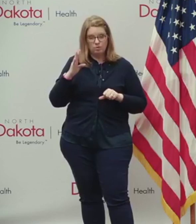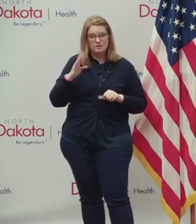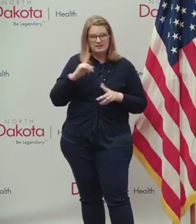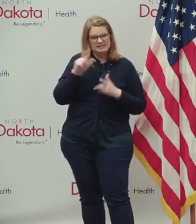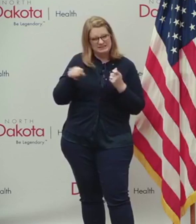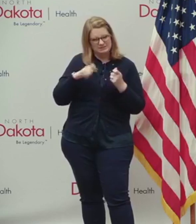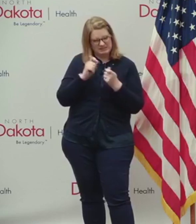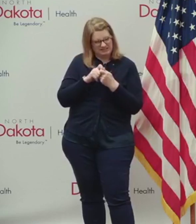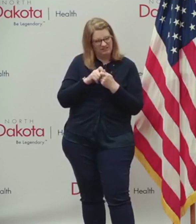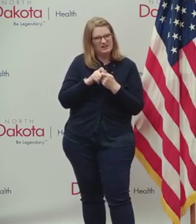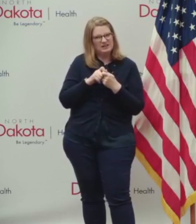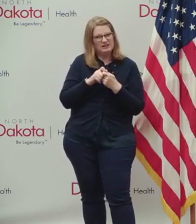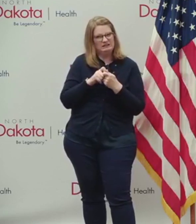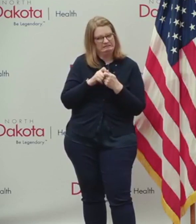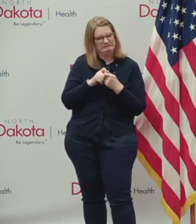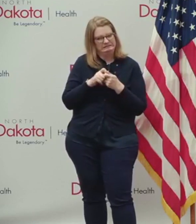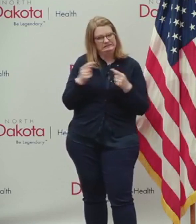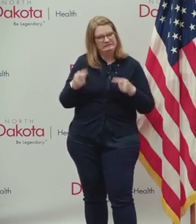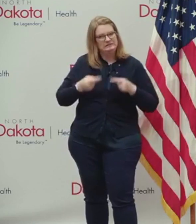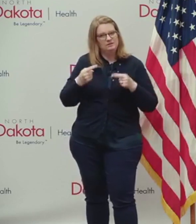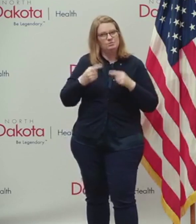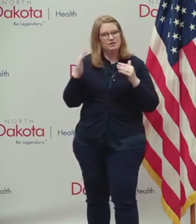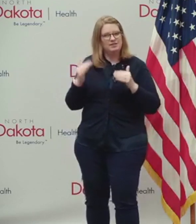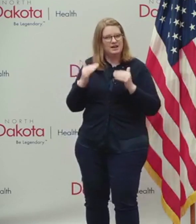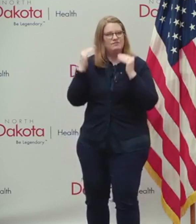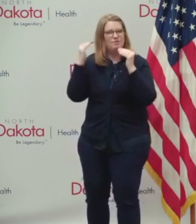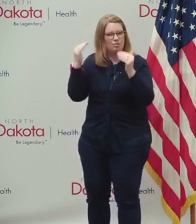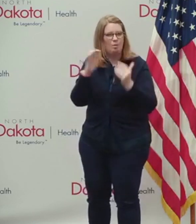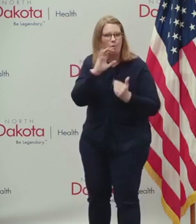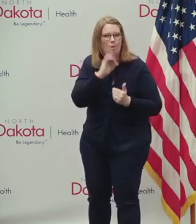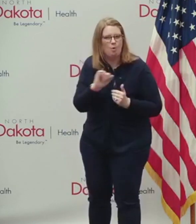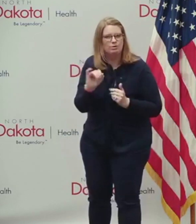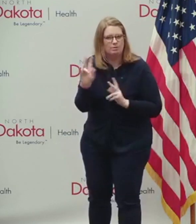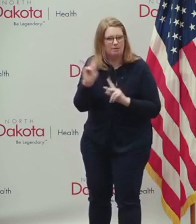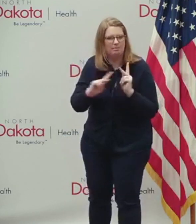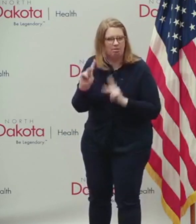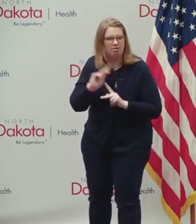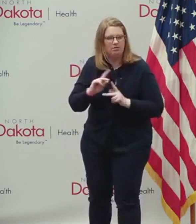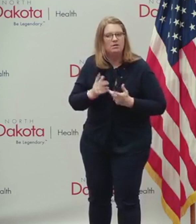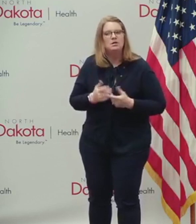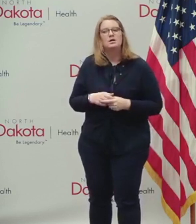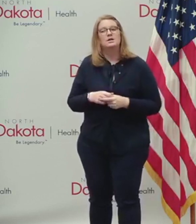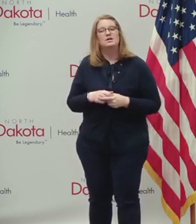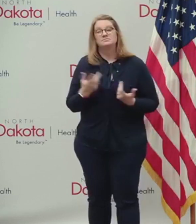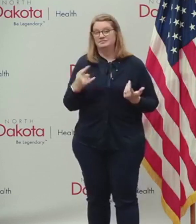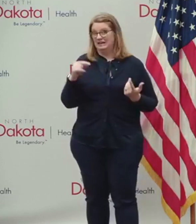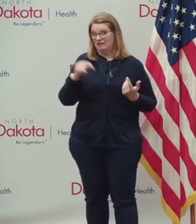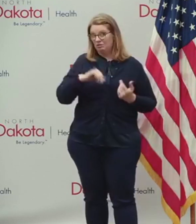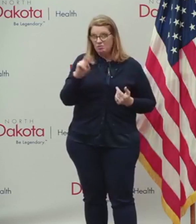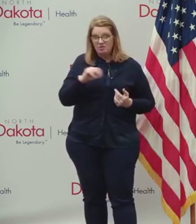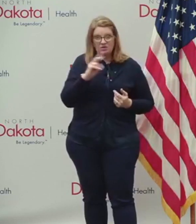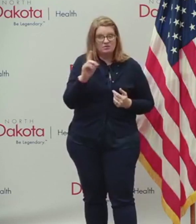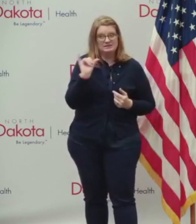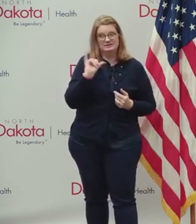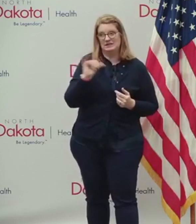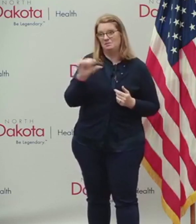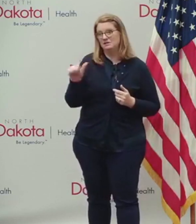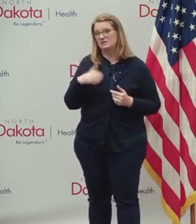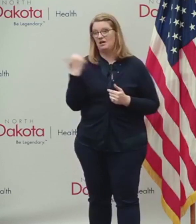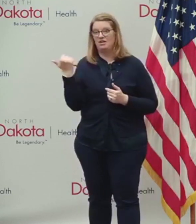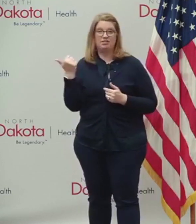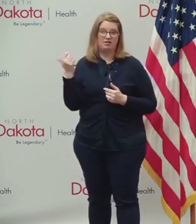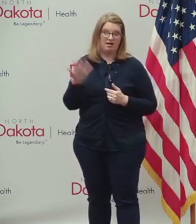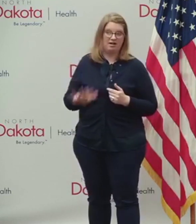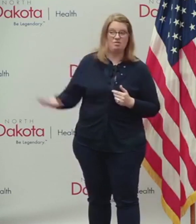particularly challenging for people with advanced age, and as it is here in North Dakota, as it is around the country, the majority of those